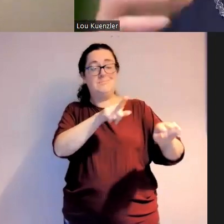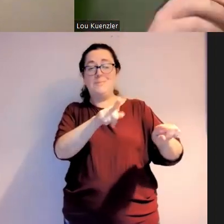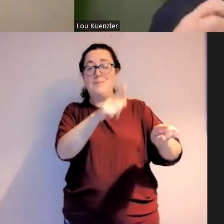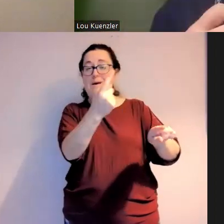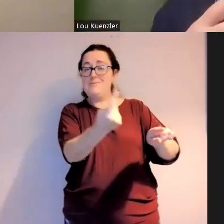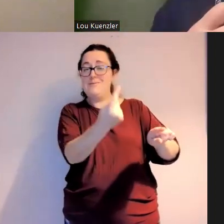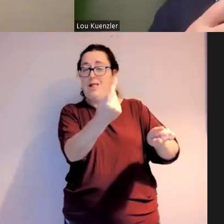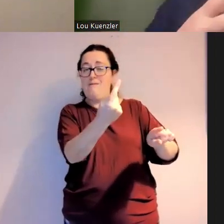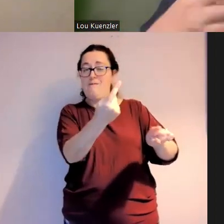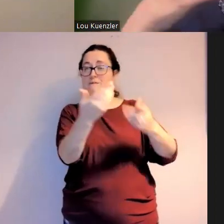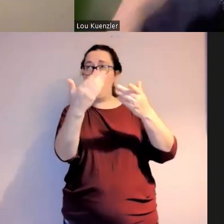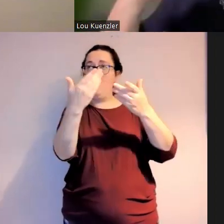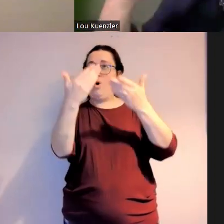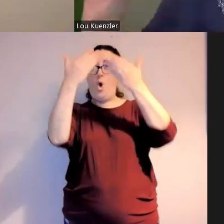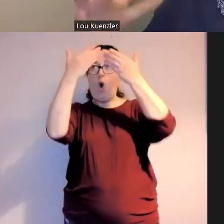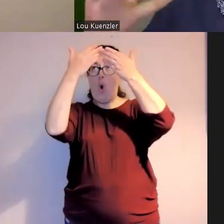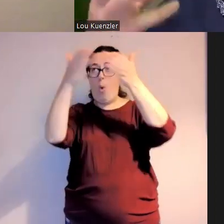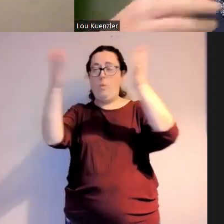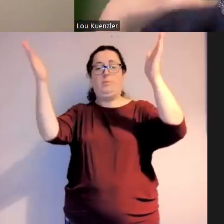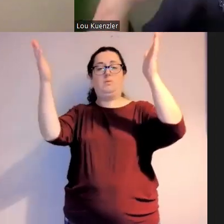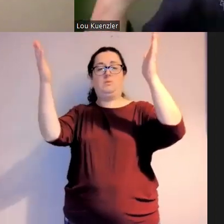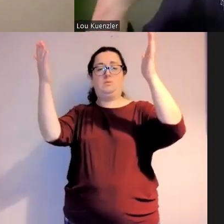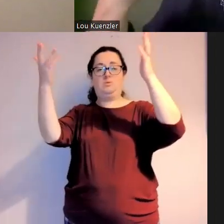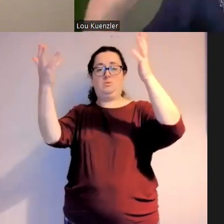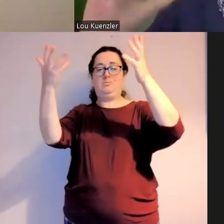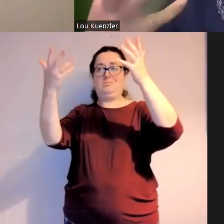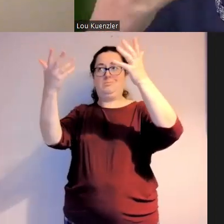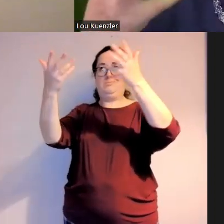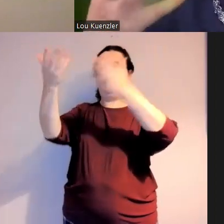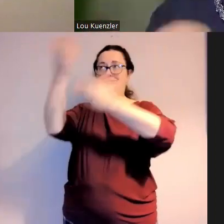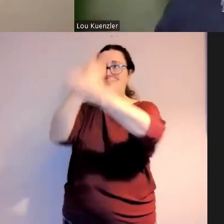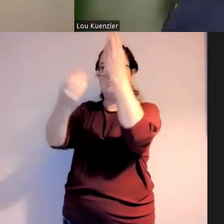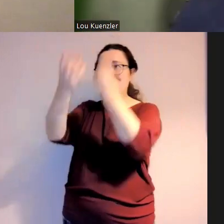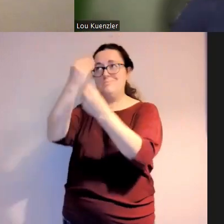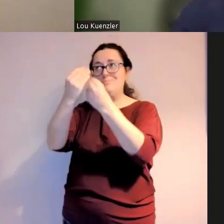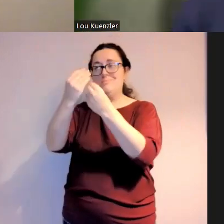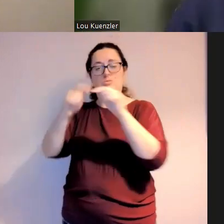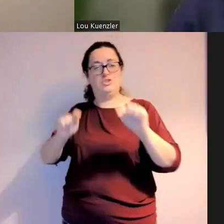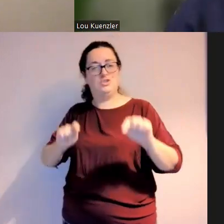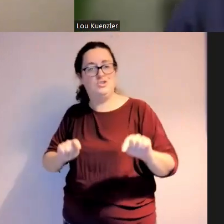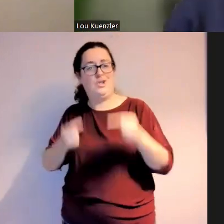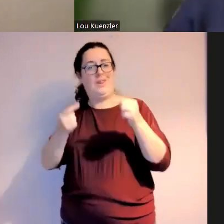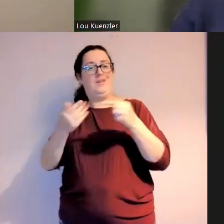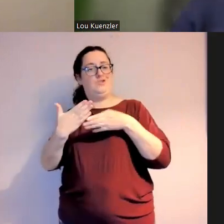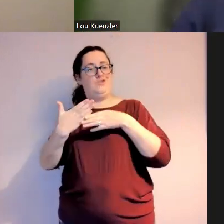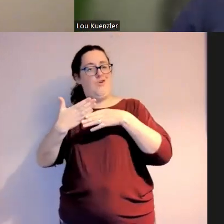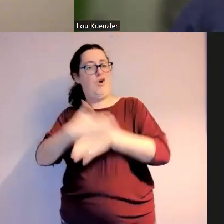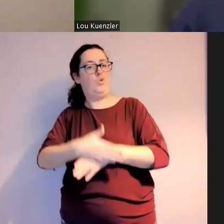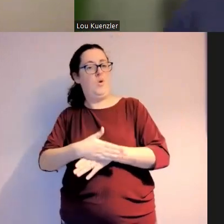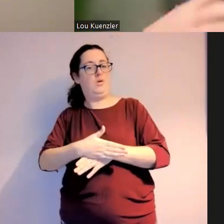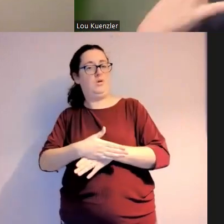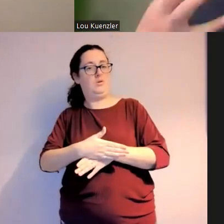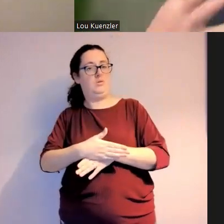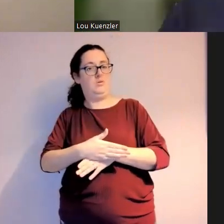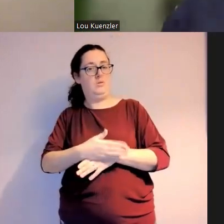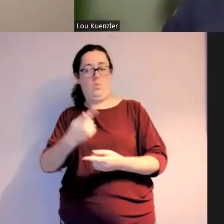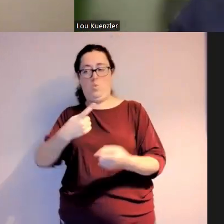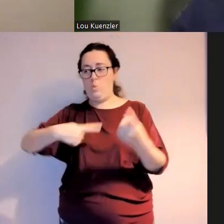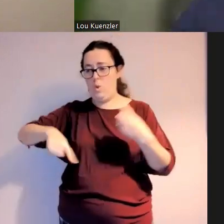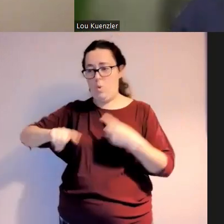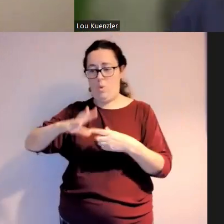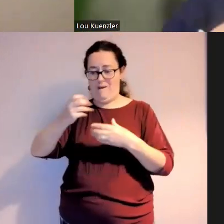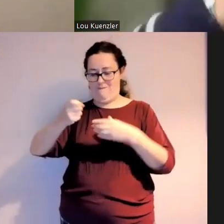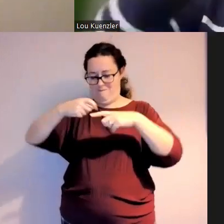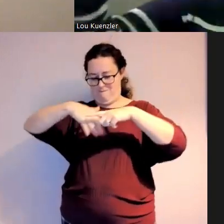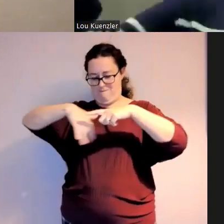to information and challenge and hard work that is deeply embedded in all our writing. As we saw